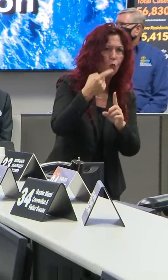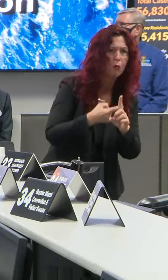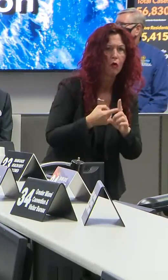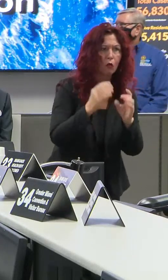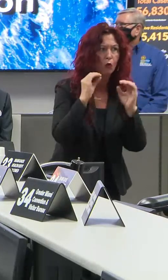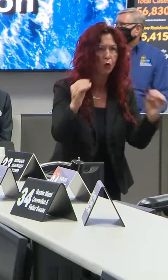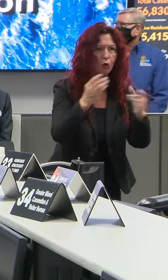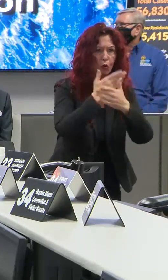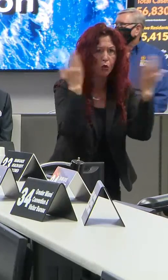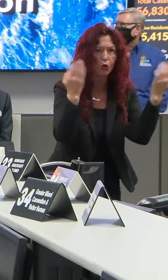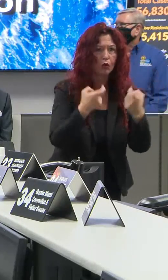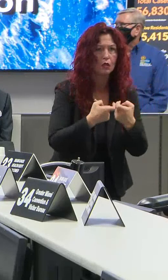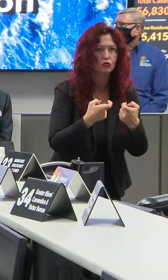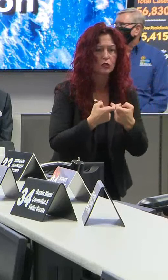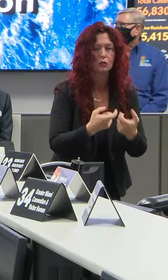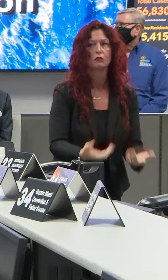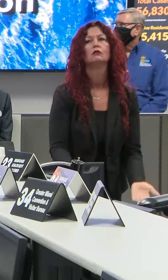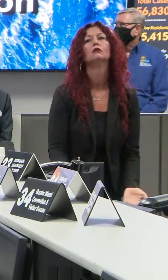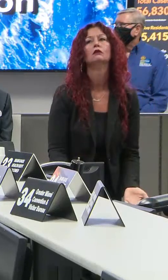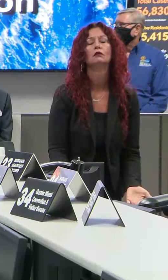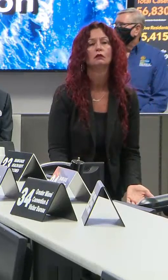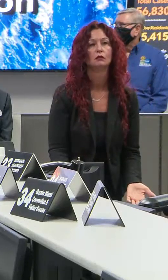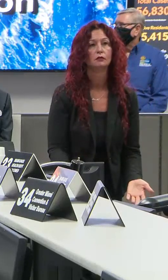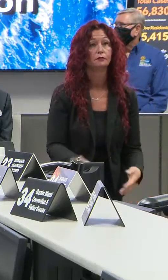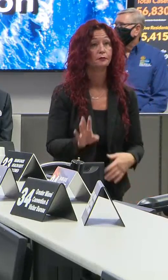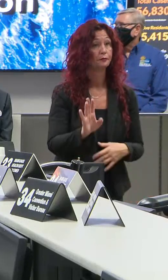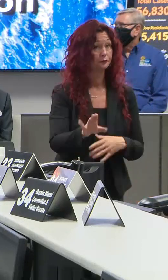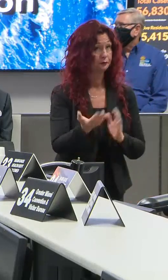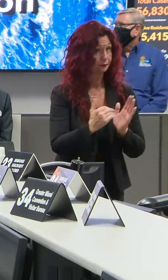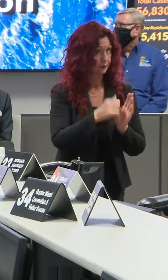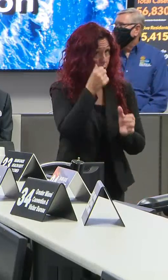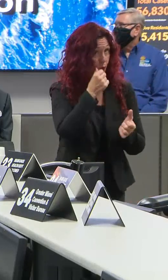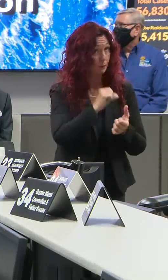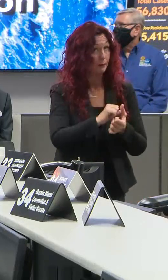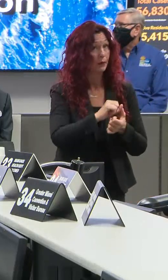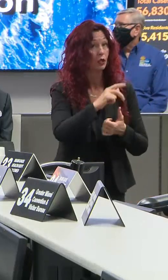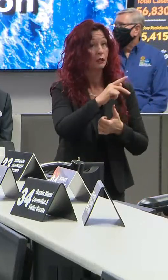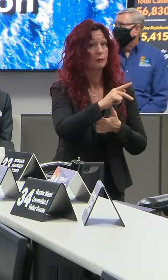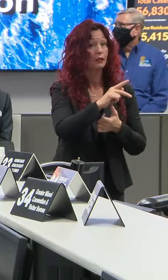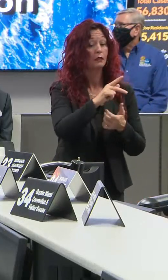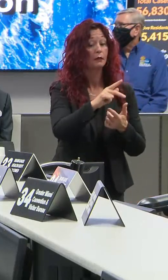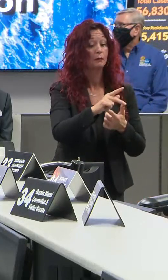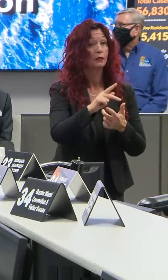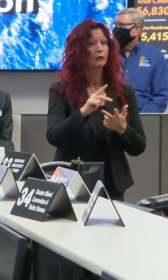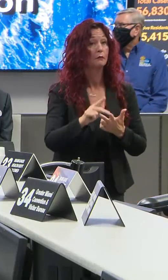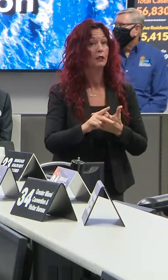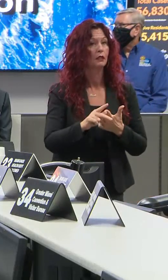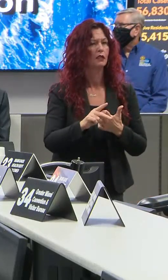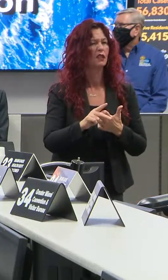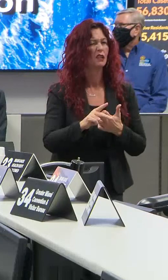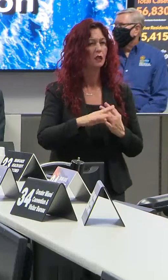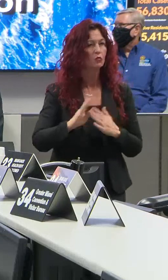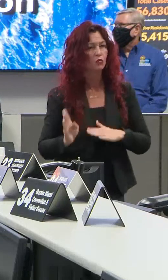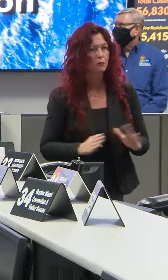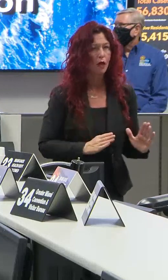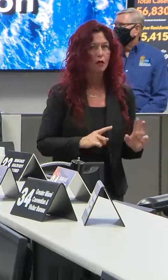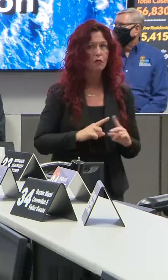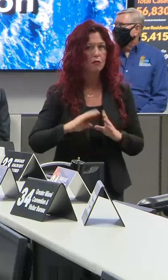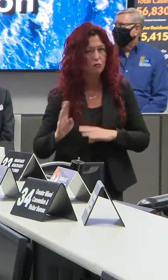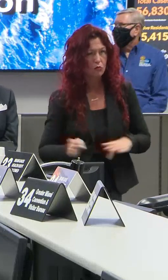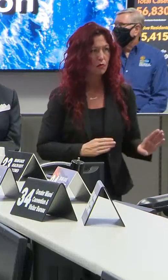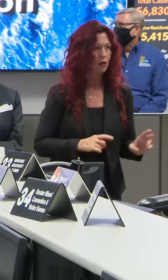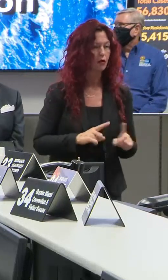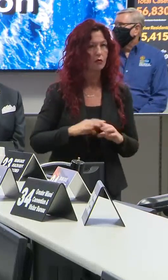Ps are prepare, prepare, and prepare. Prepare early for this storm. Again, I